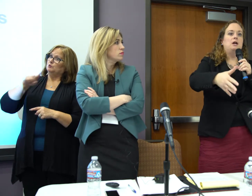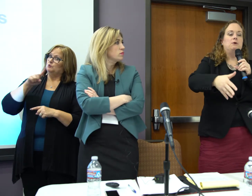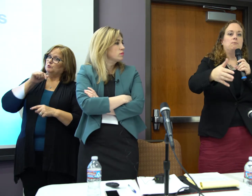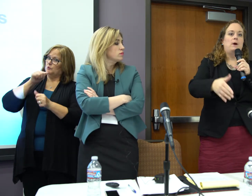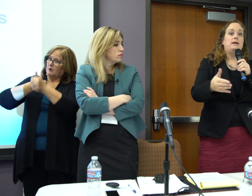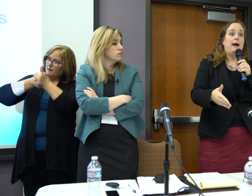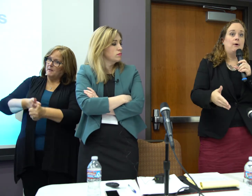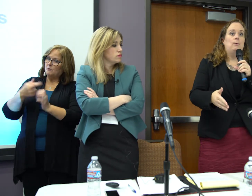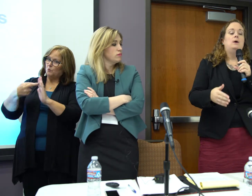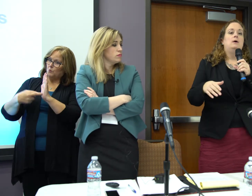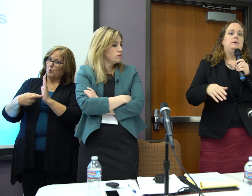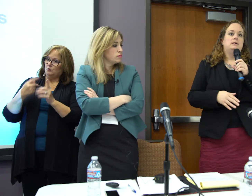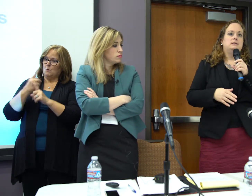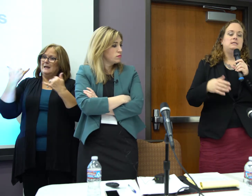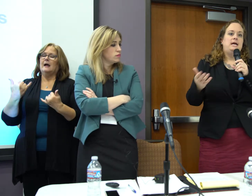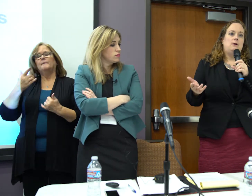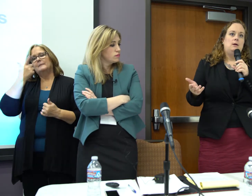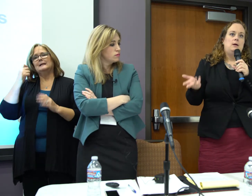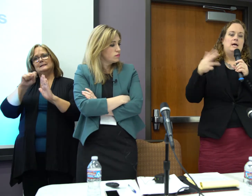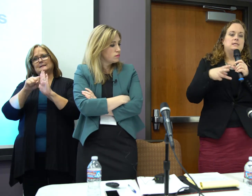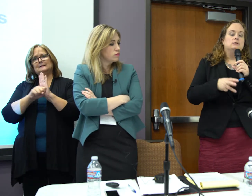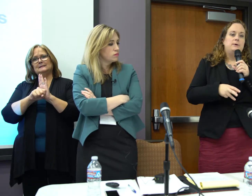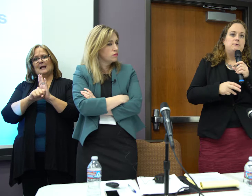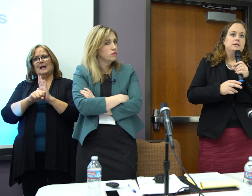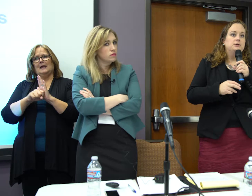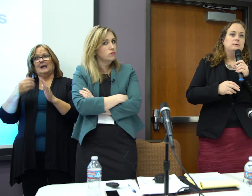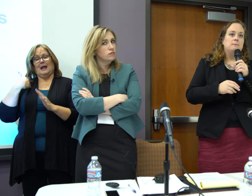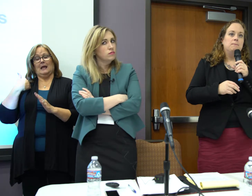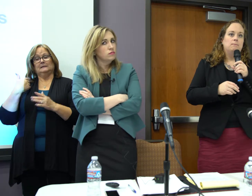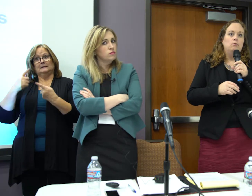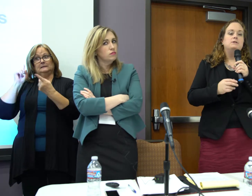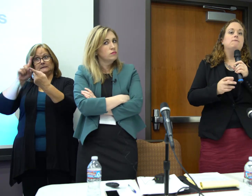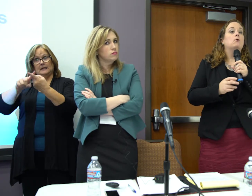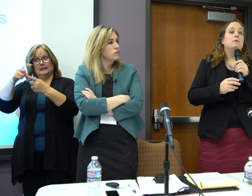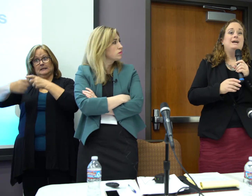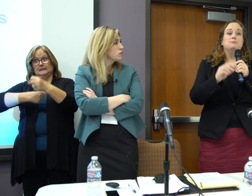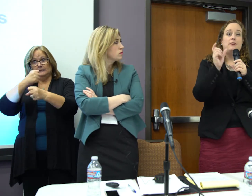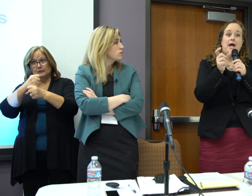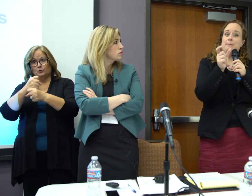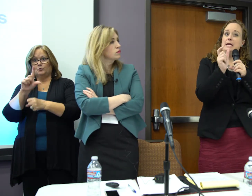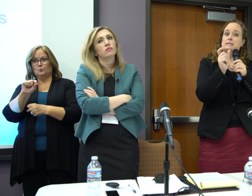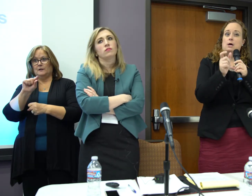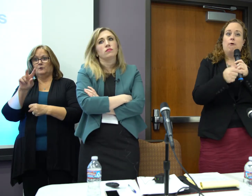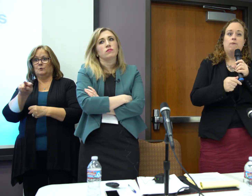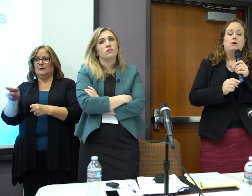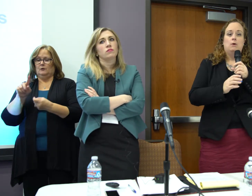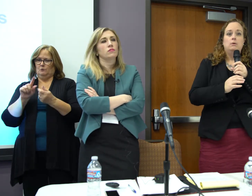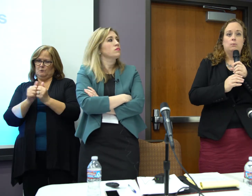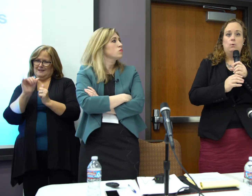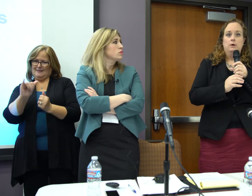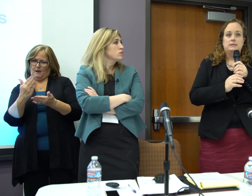should be complying with right now, because the state has until 2022 to move into full compliance with that piece